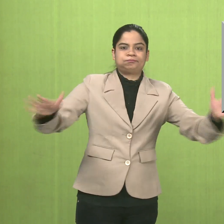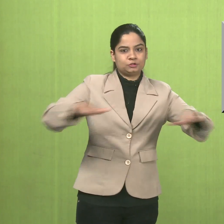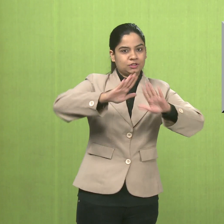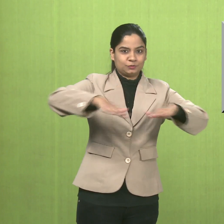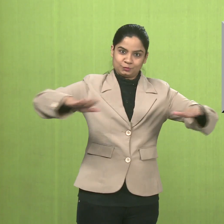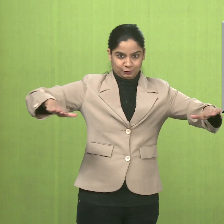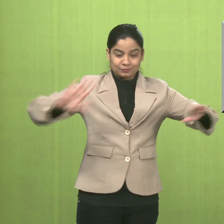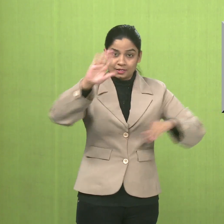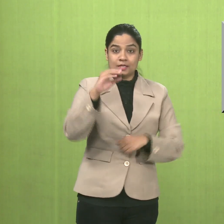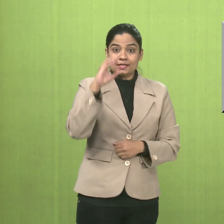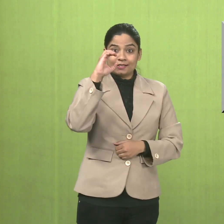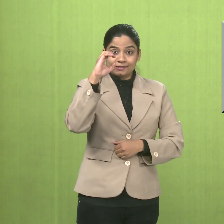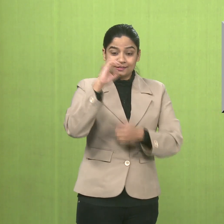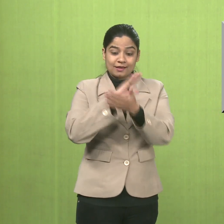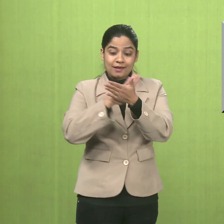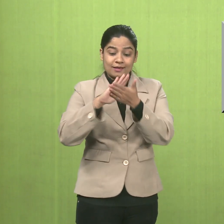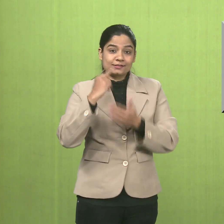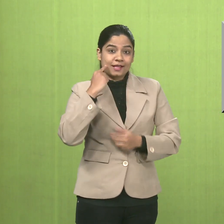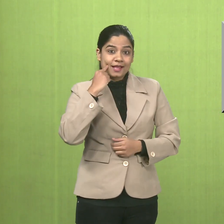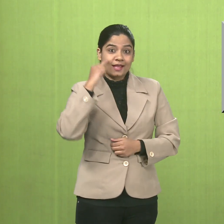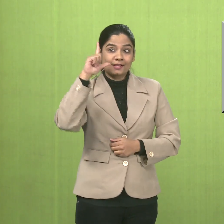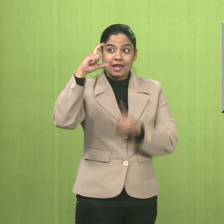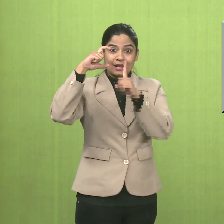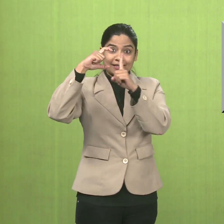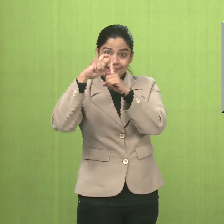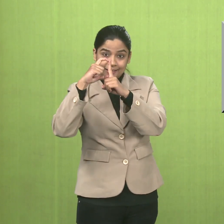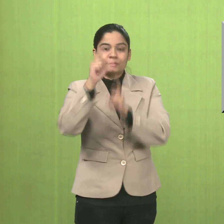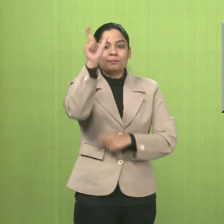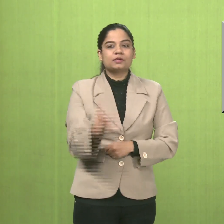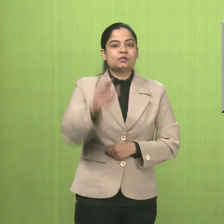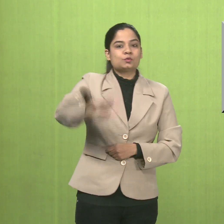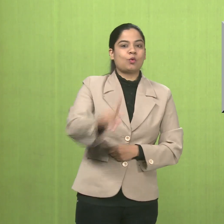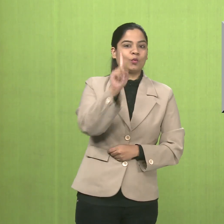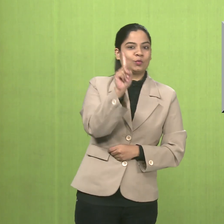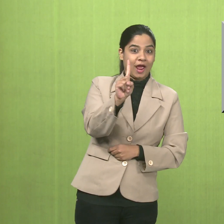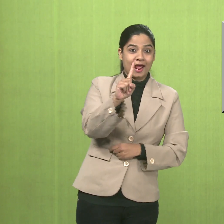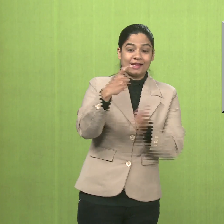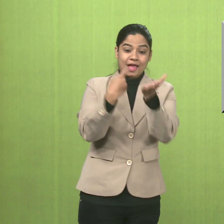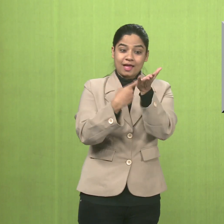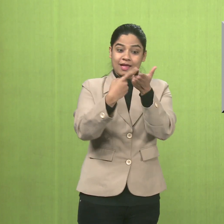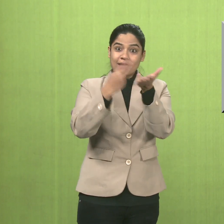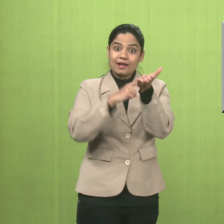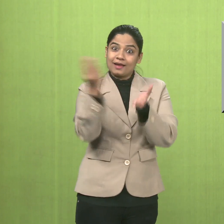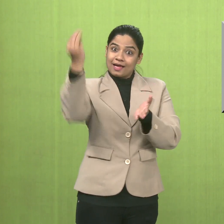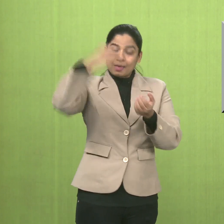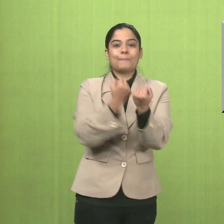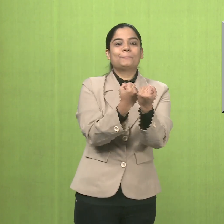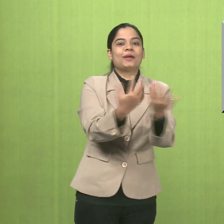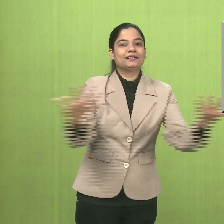or male or female. Child is one single, and when you add children, it becomes many